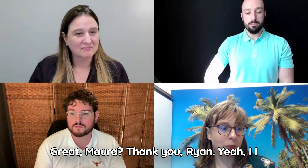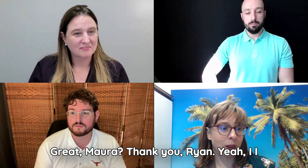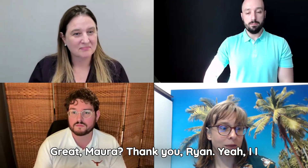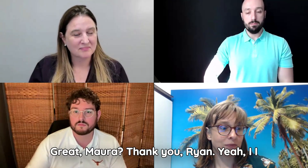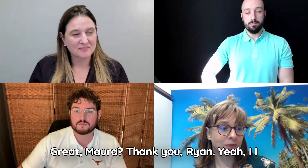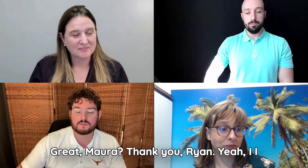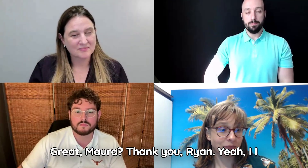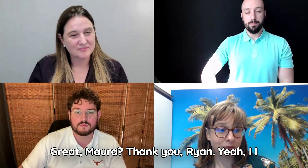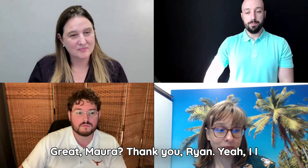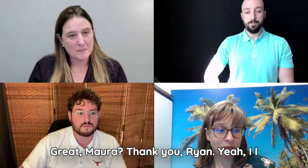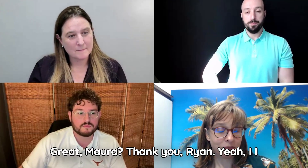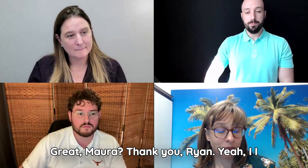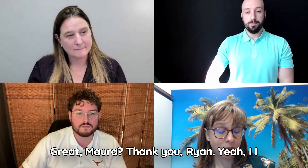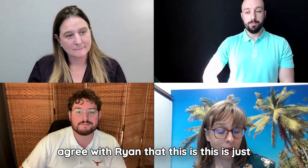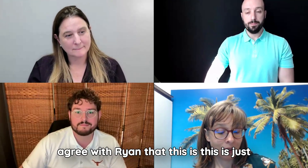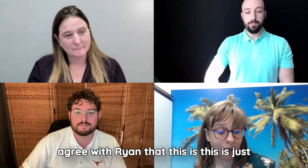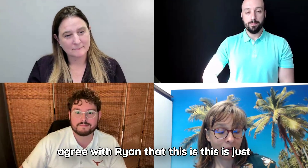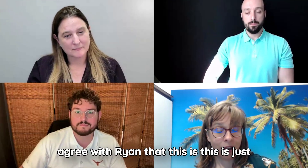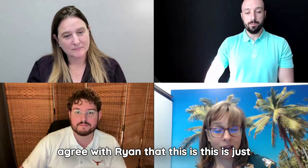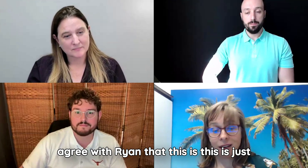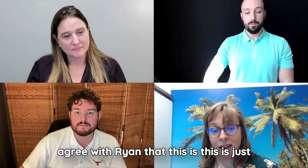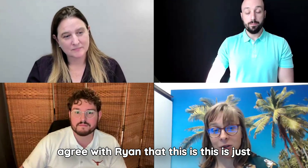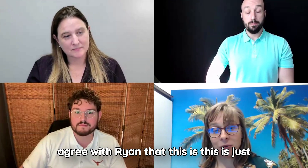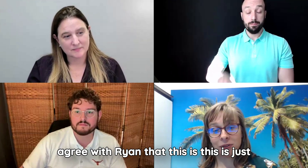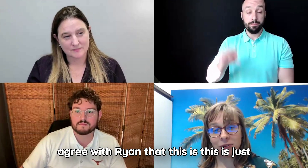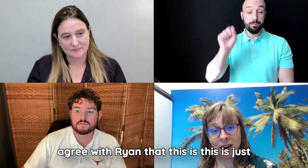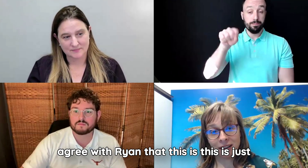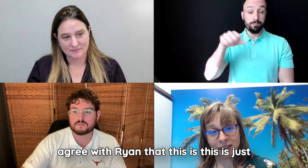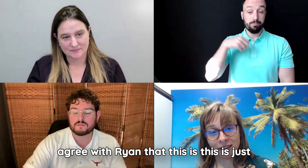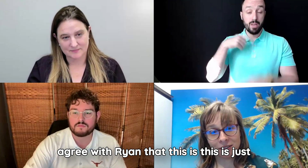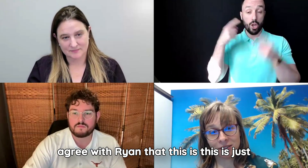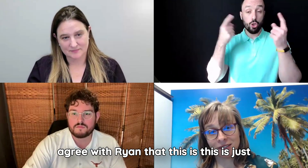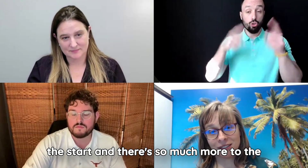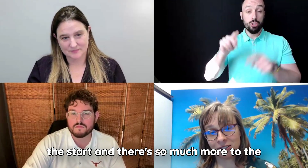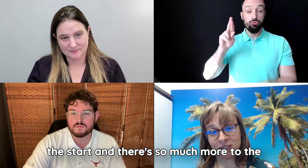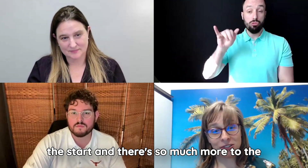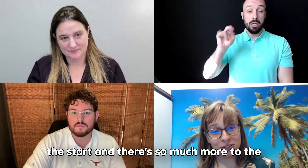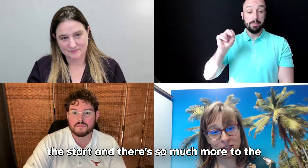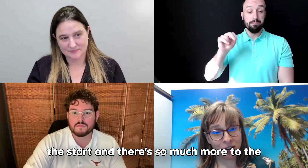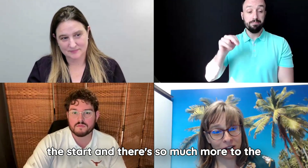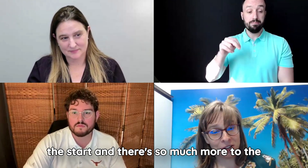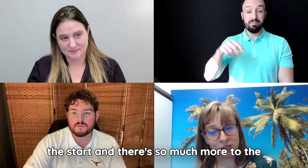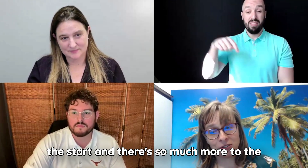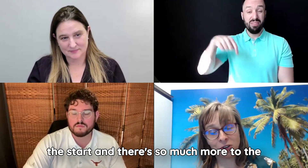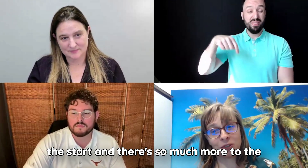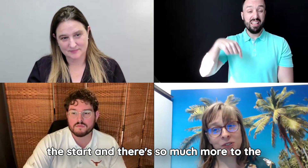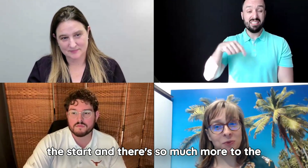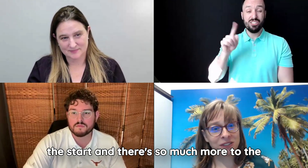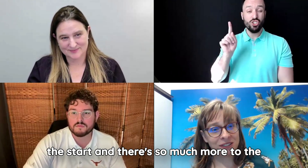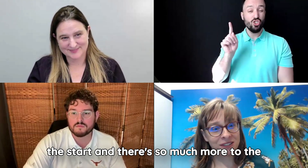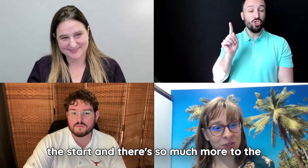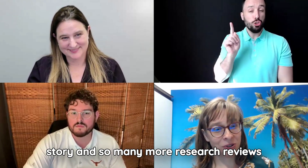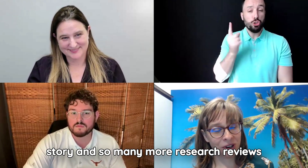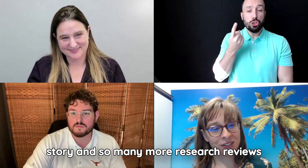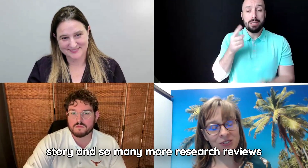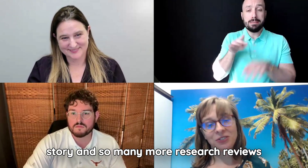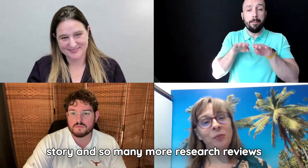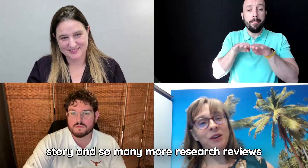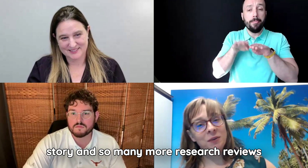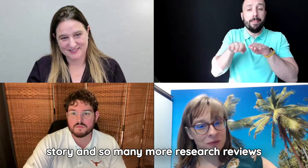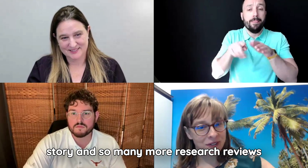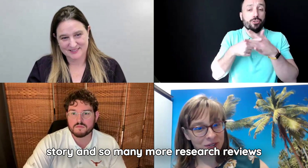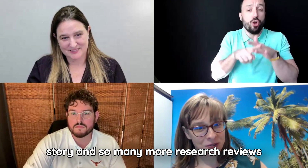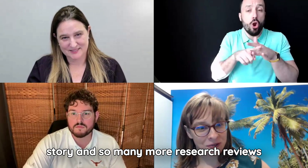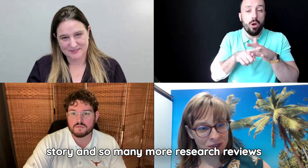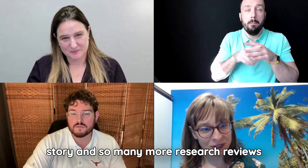Great. Maura? Thank you, Ryan. Yeah, I agree with Ryan that this is just the start, and there's so much more to the story and so